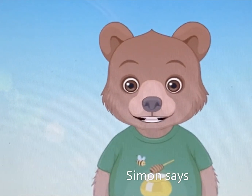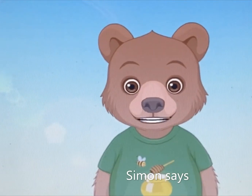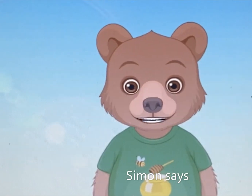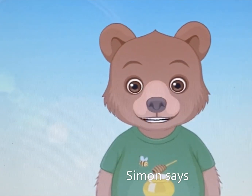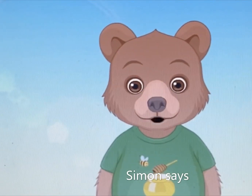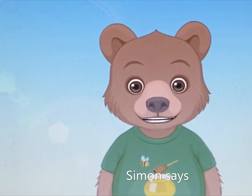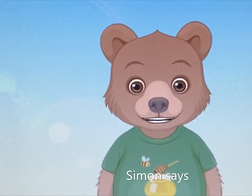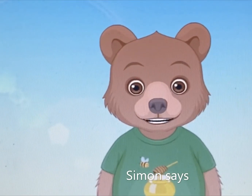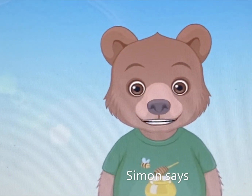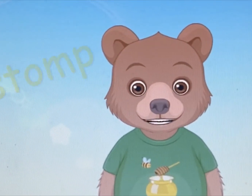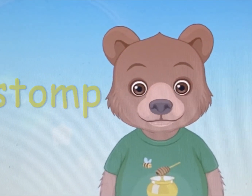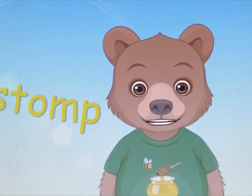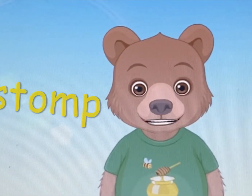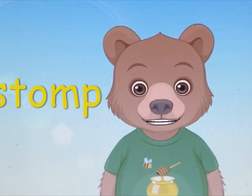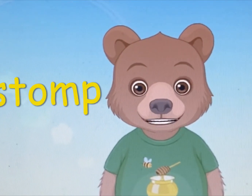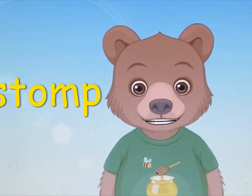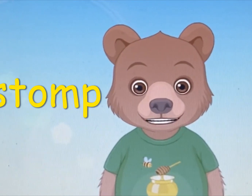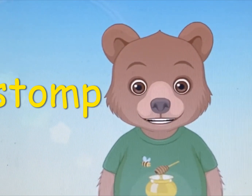Simon says, stomp.